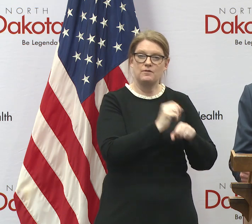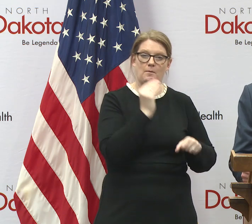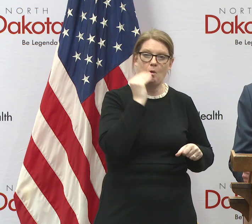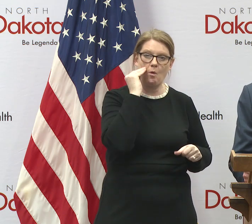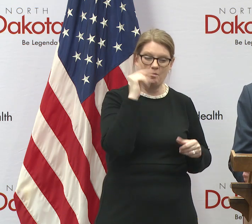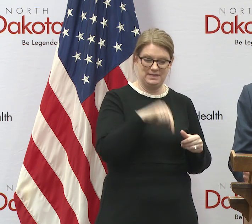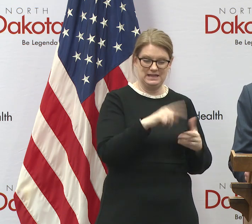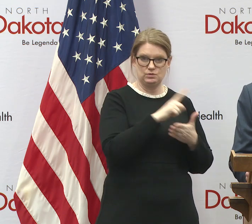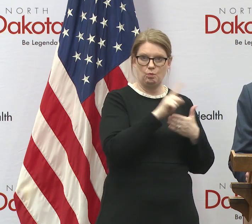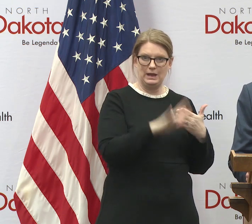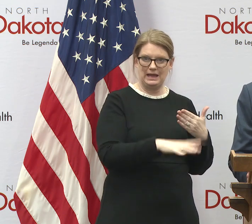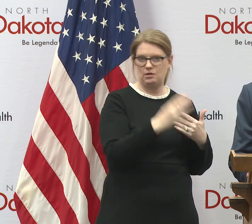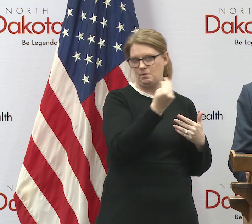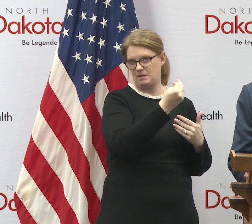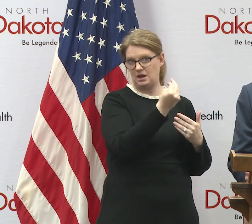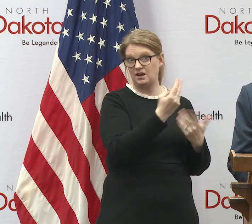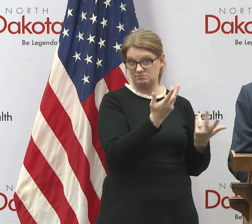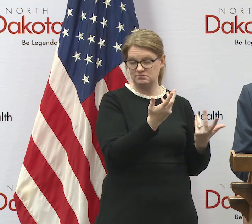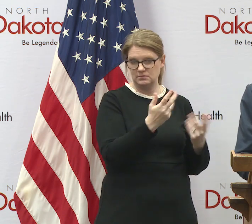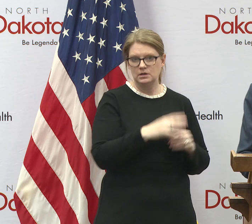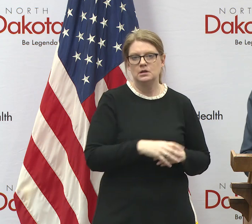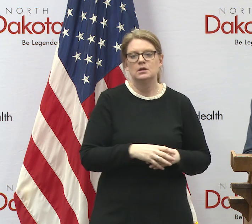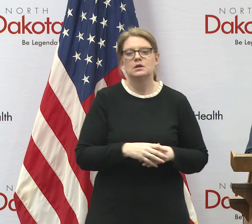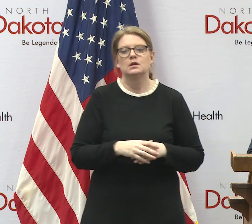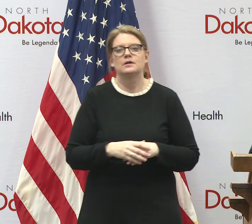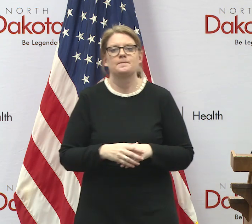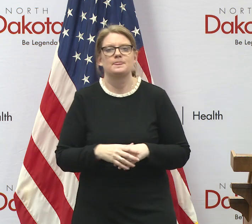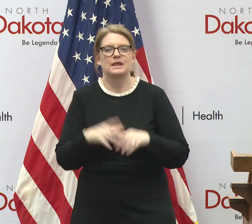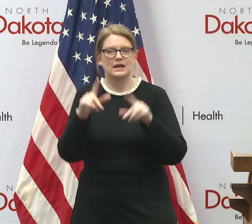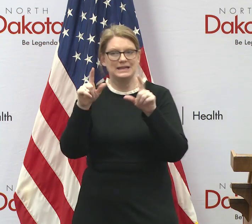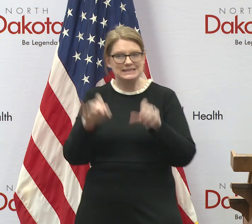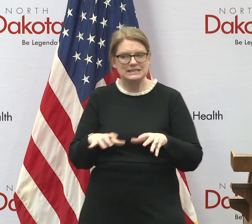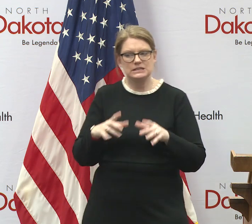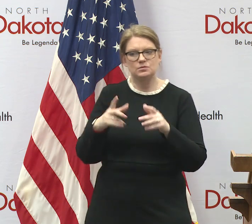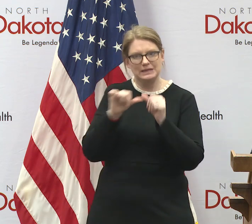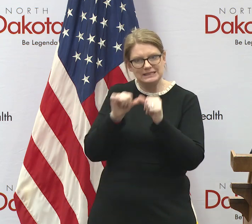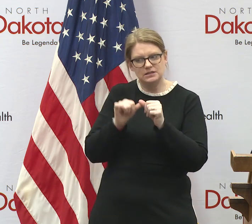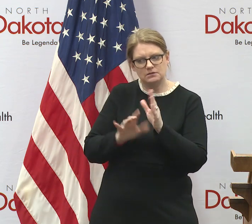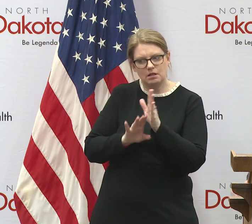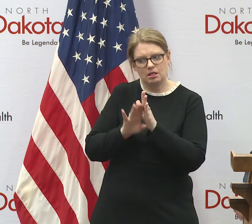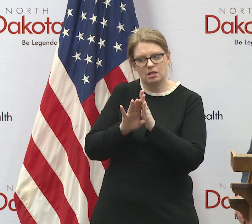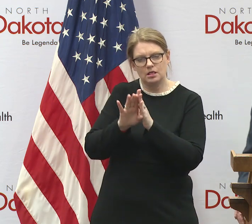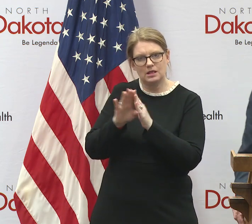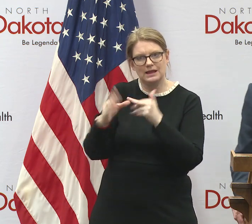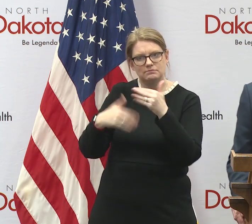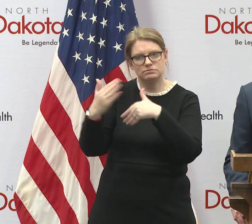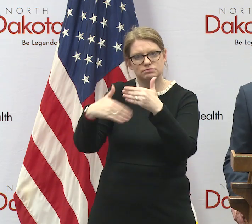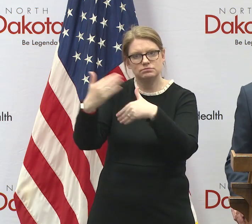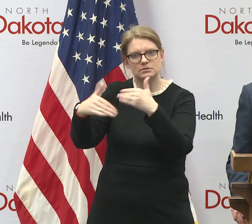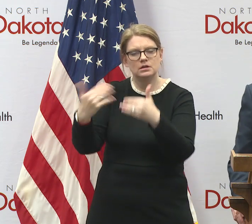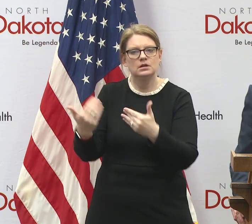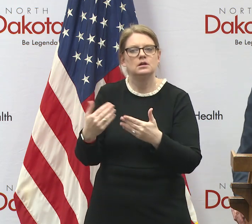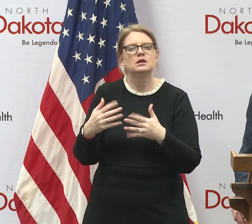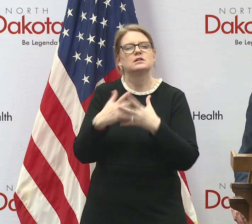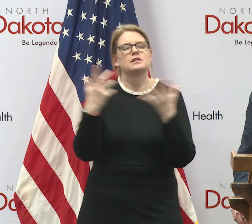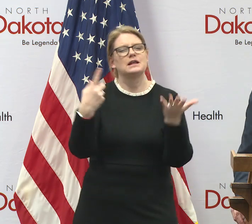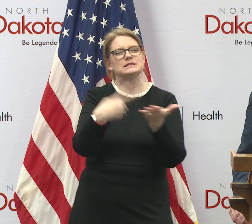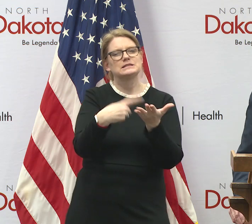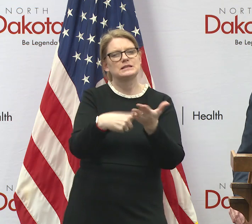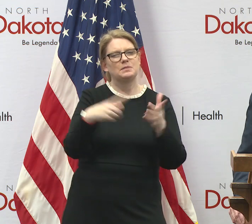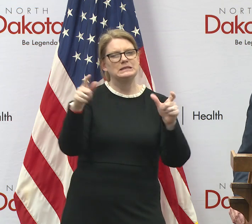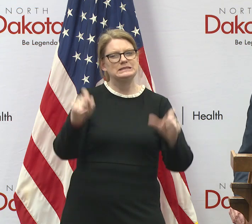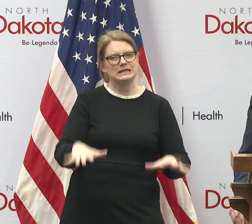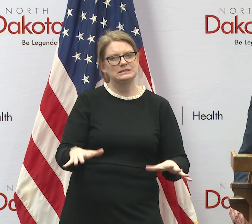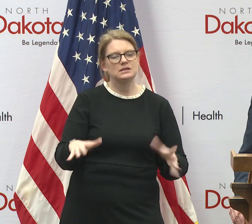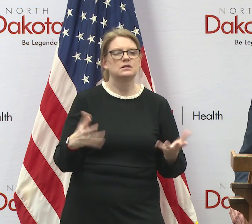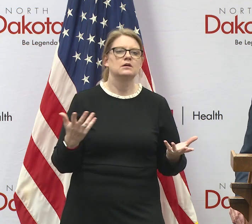this weekend or on Monday. On testing, we continue to ramp up our testing, and there's been a lot of talk about testing, but I